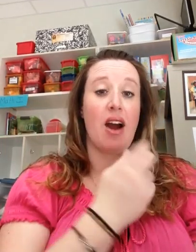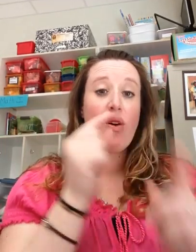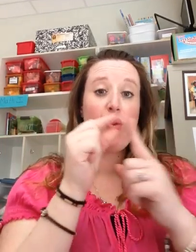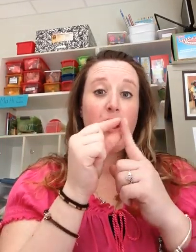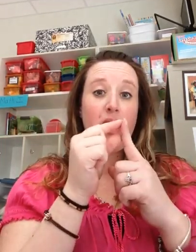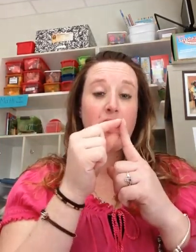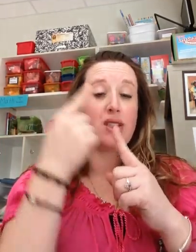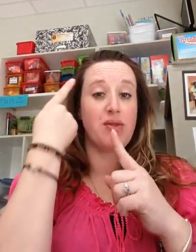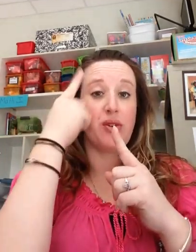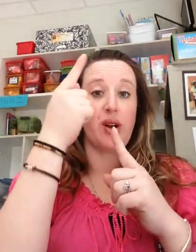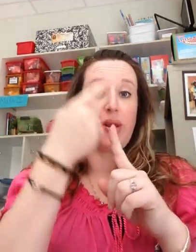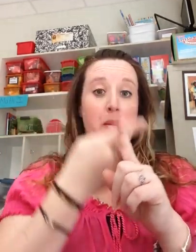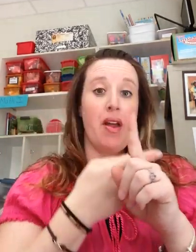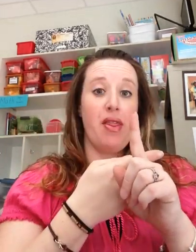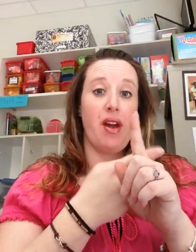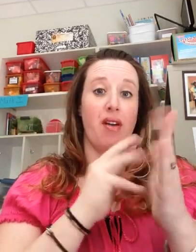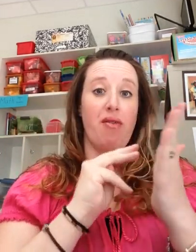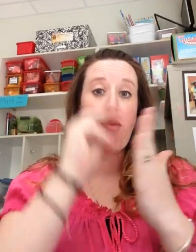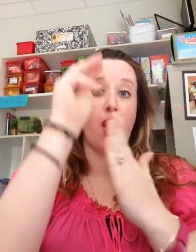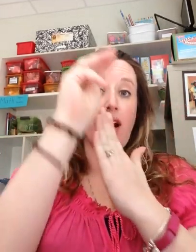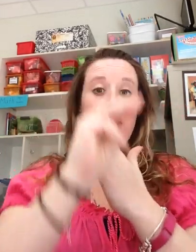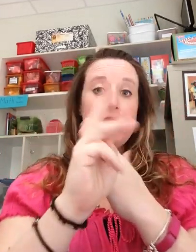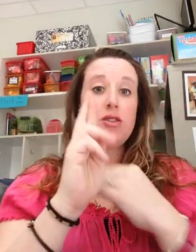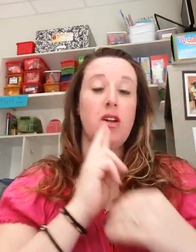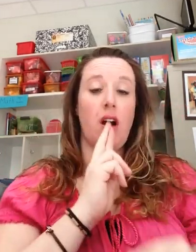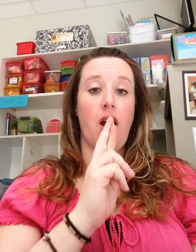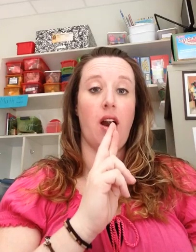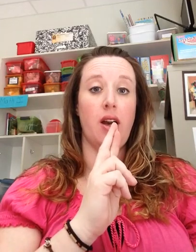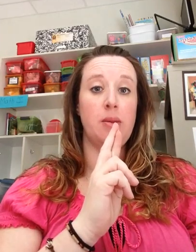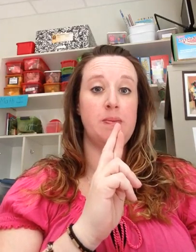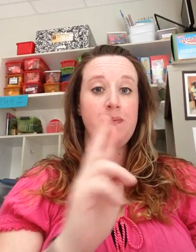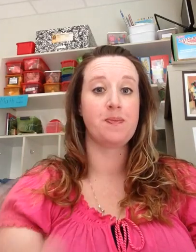Our words for the month of March are